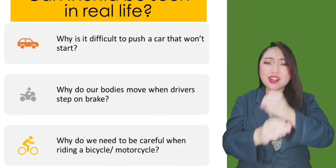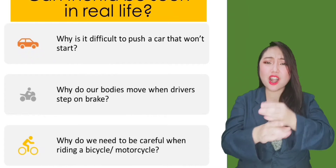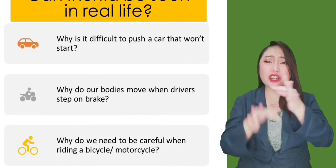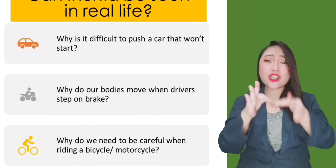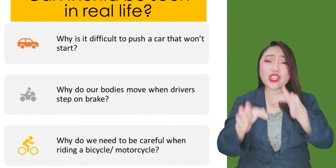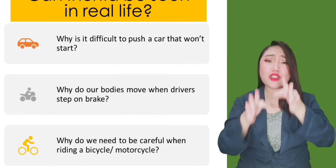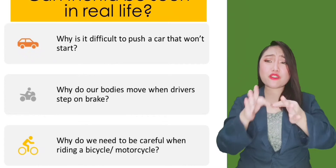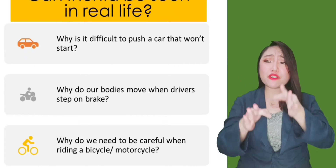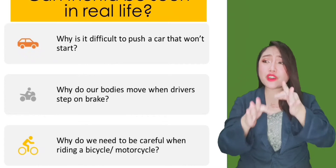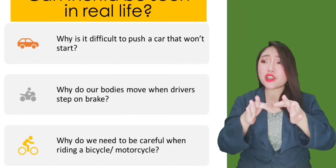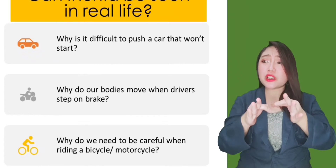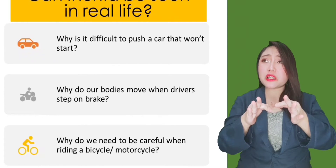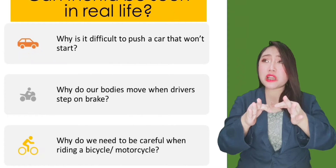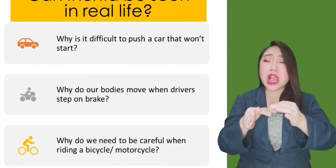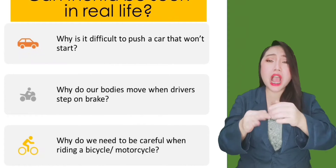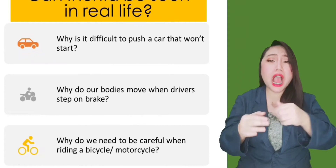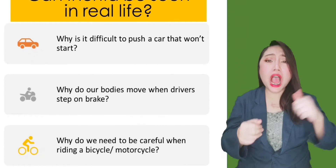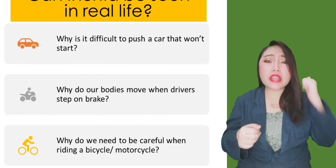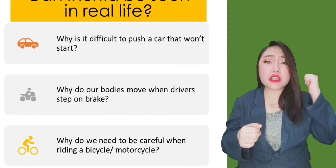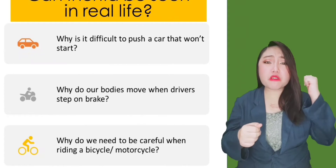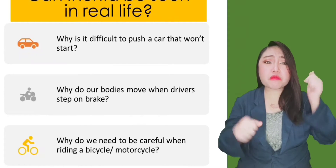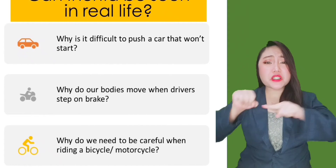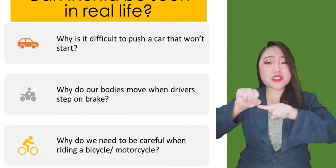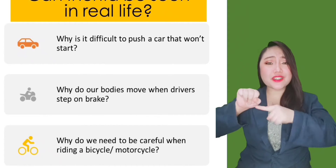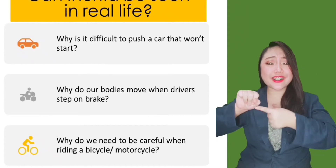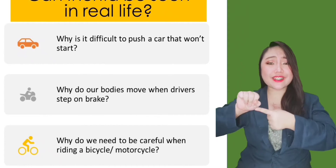push a car that won't start?